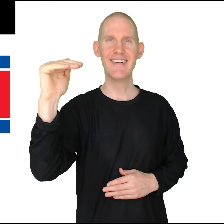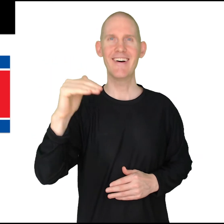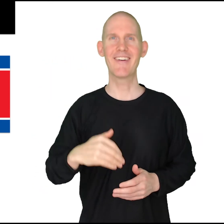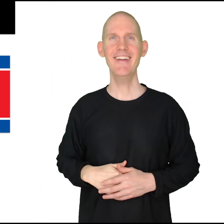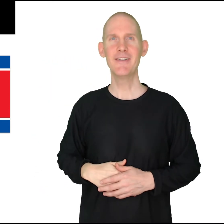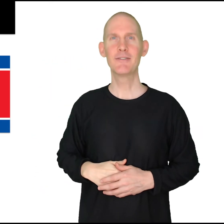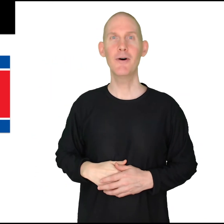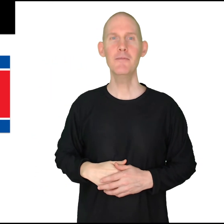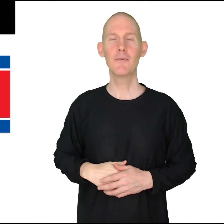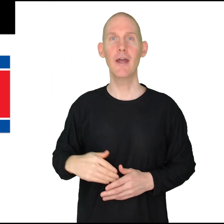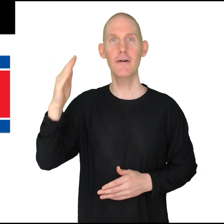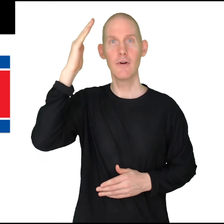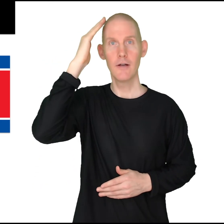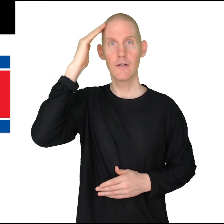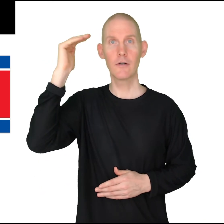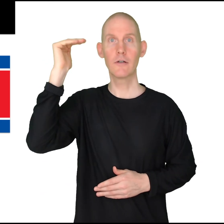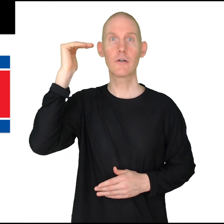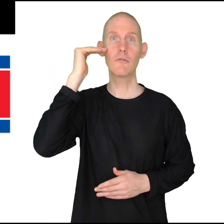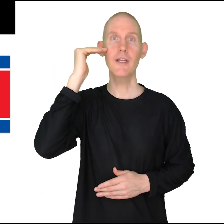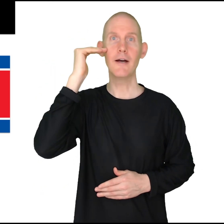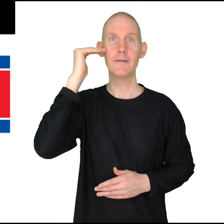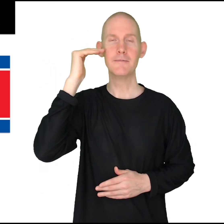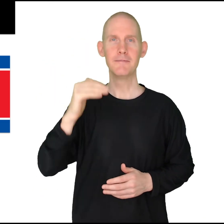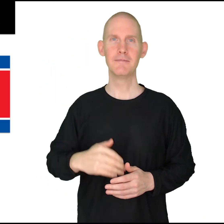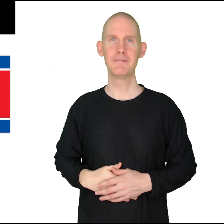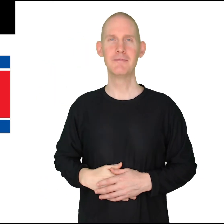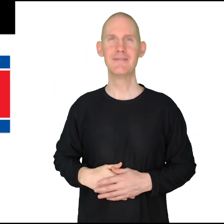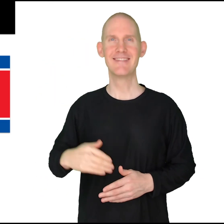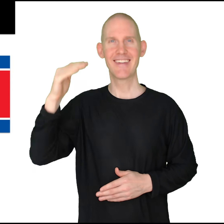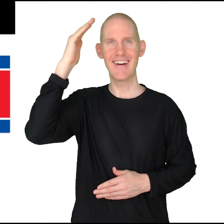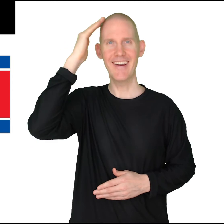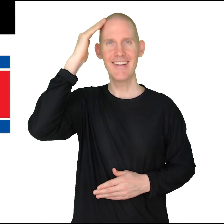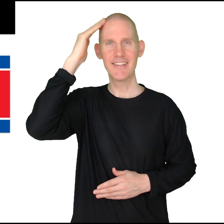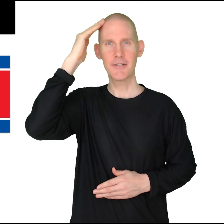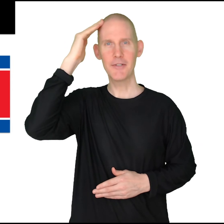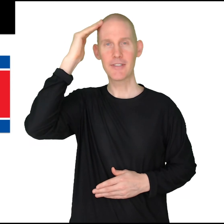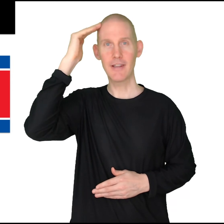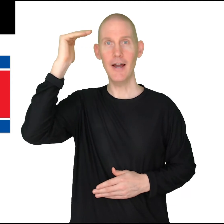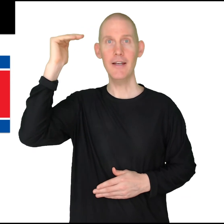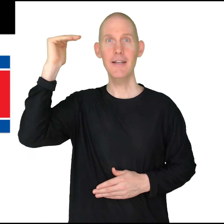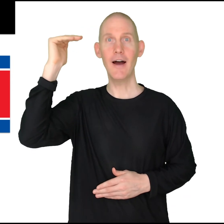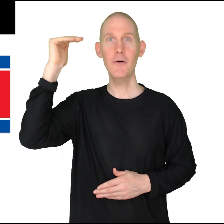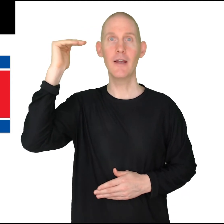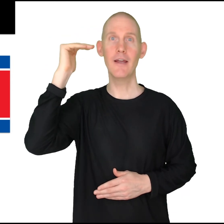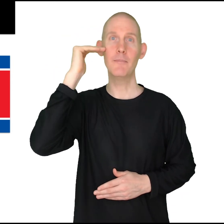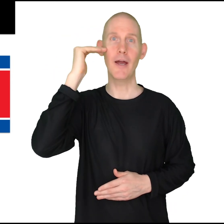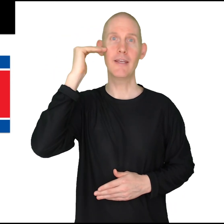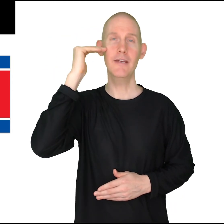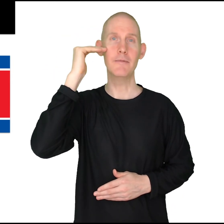Okay, so we have Korea. All right, so you're sliding out and back in. When